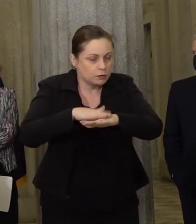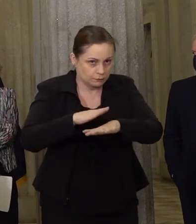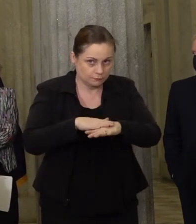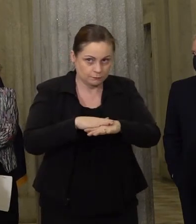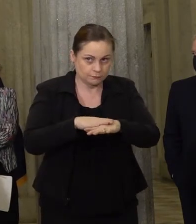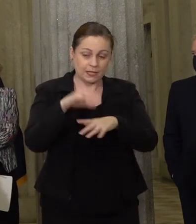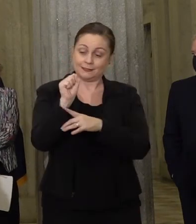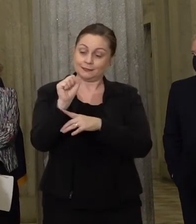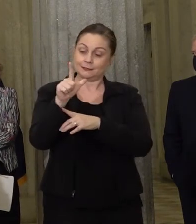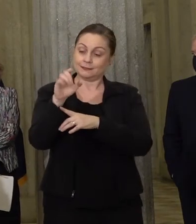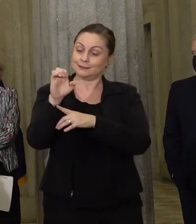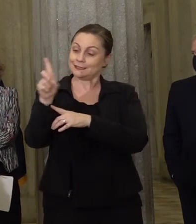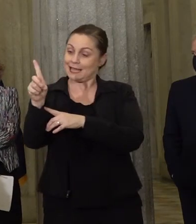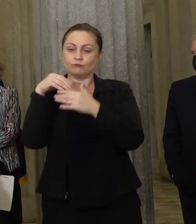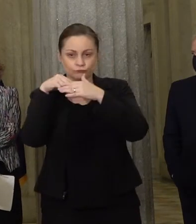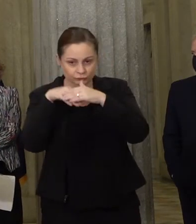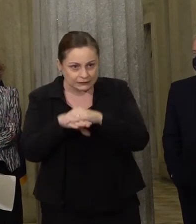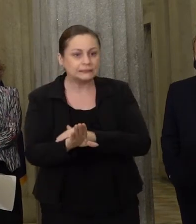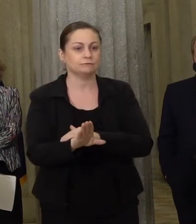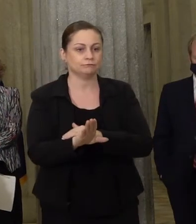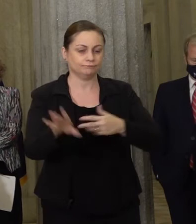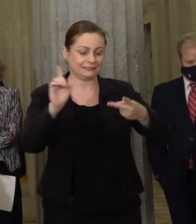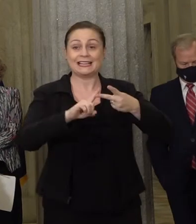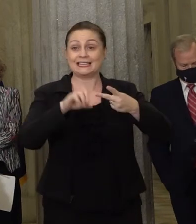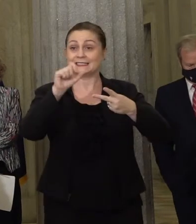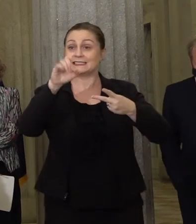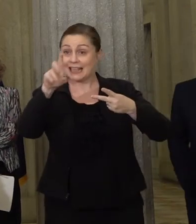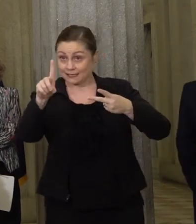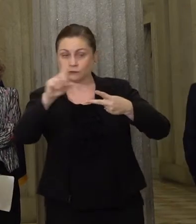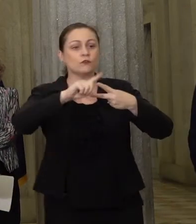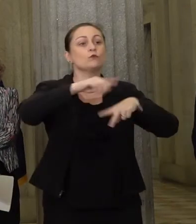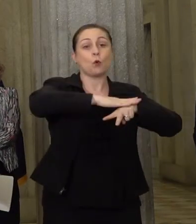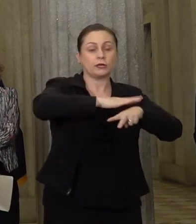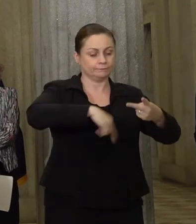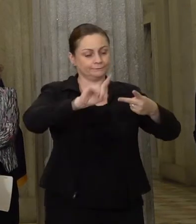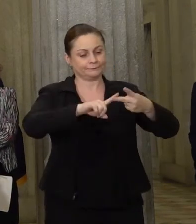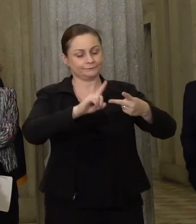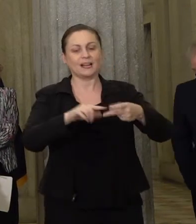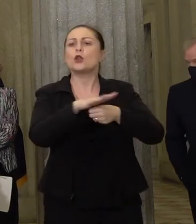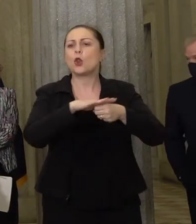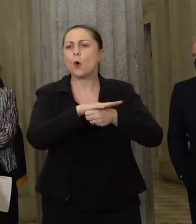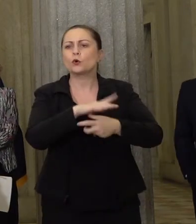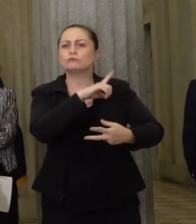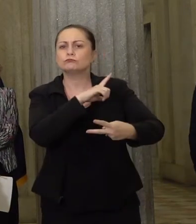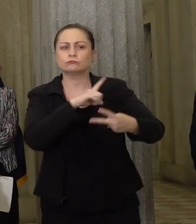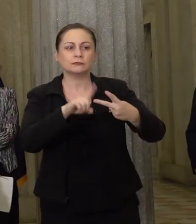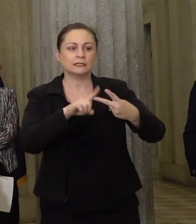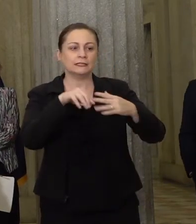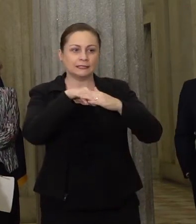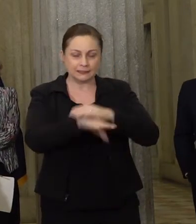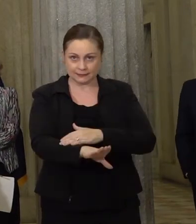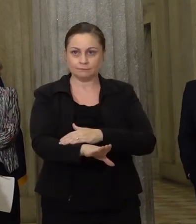have SLED come back in or local law enforcement and talk to them. If it gets down to the point